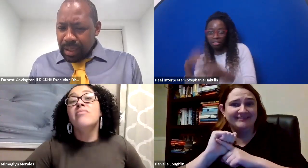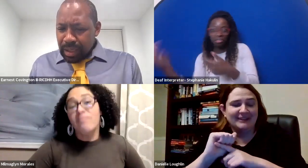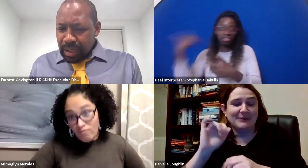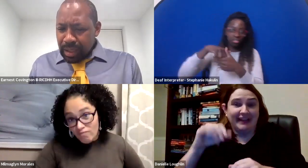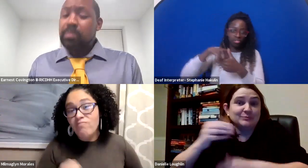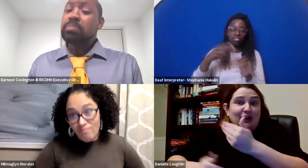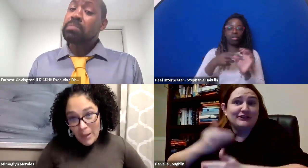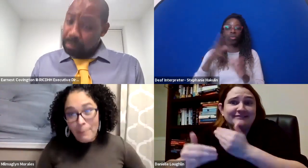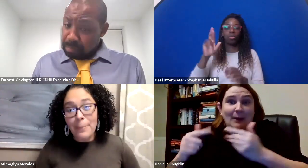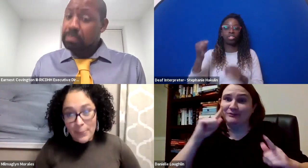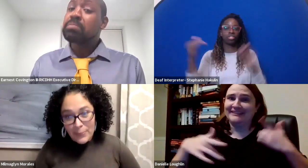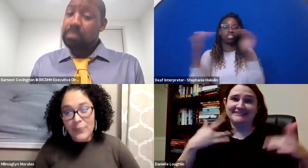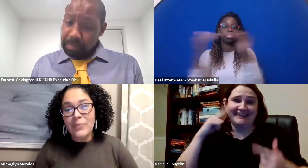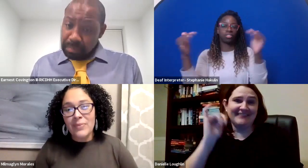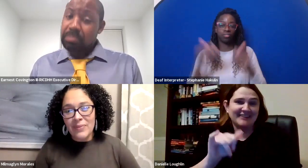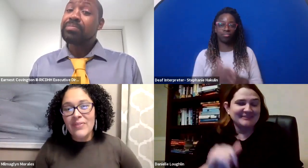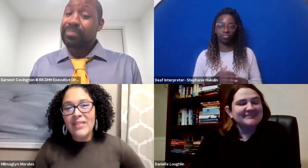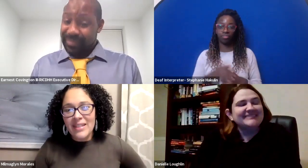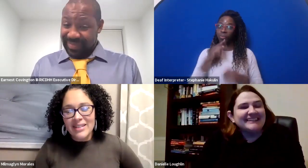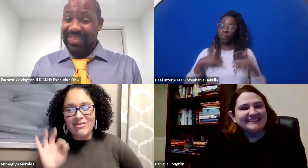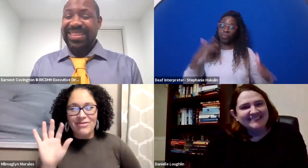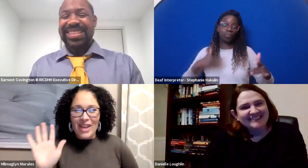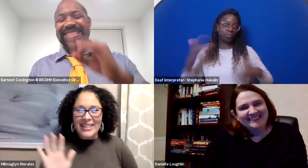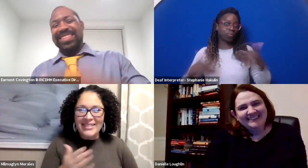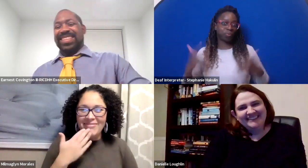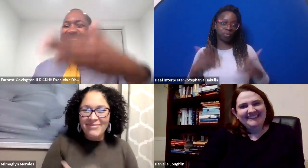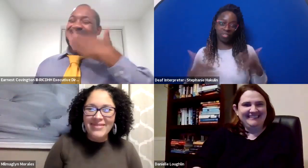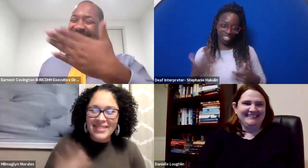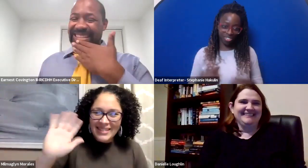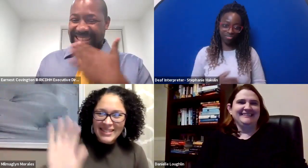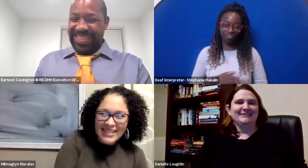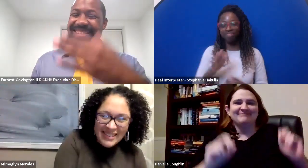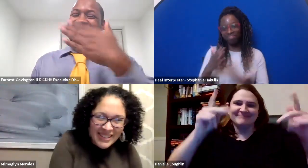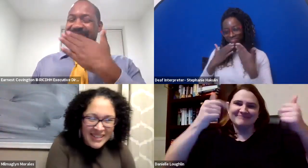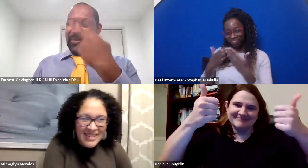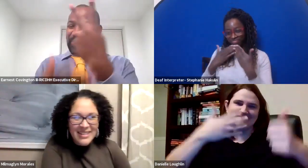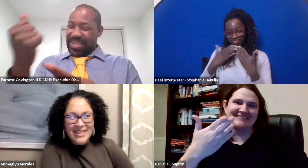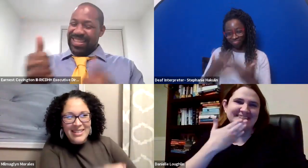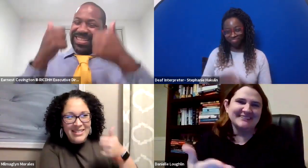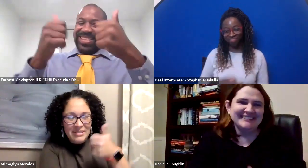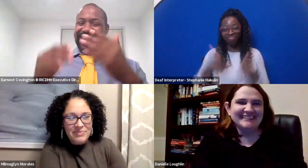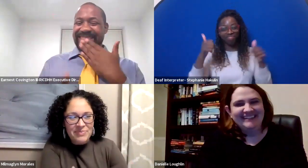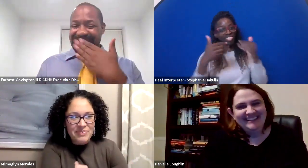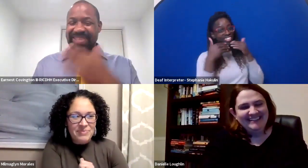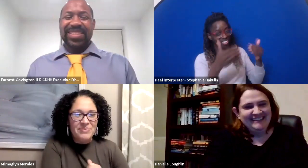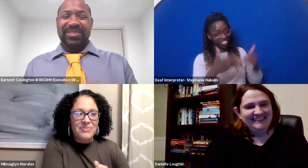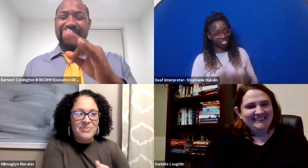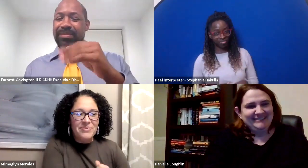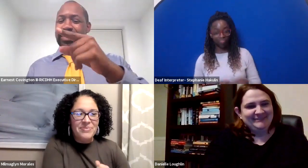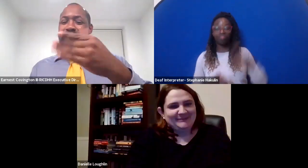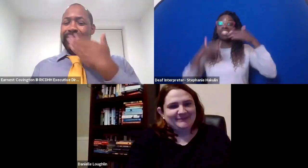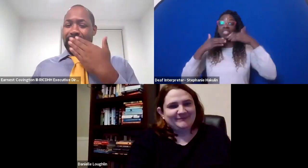wants to do racism equity training. So I'm very, very much looking forward to that.